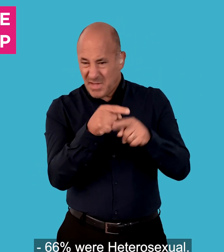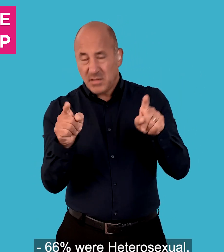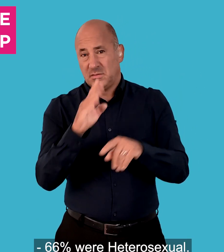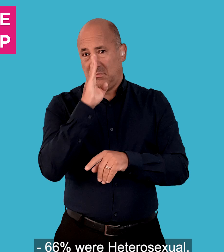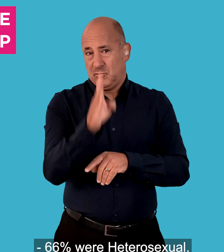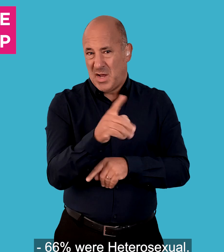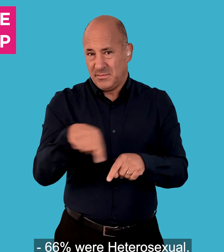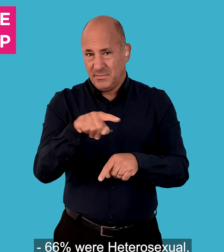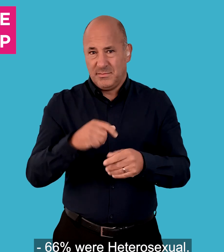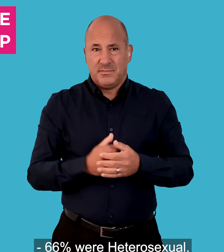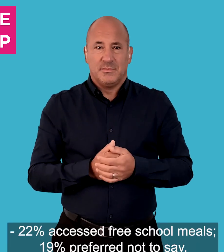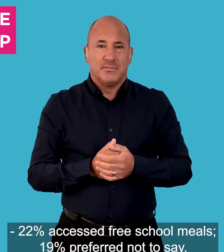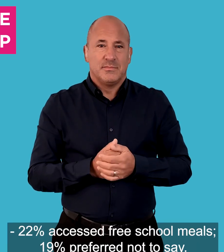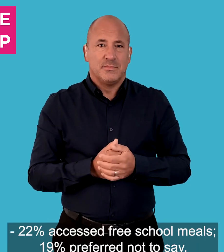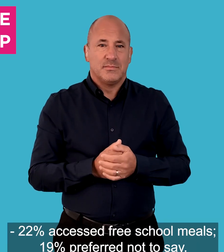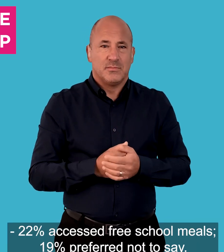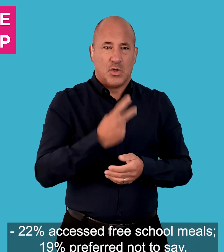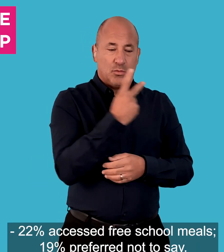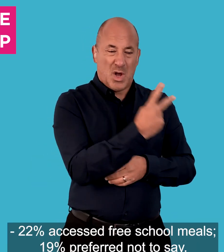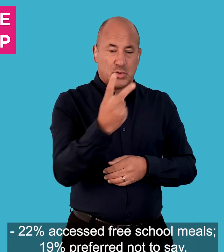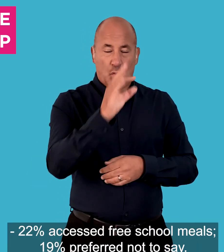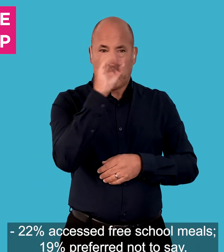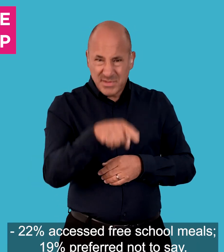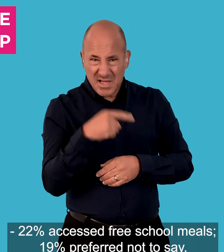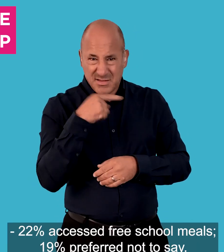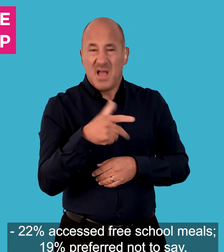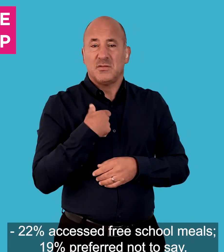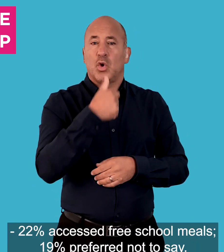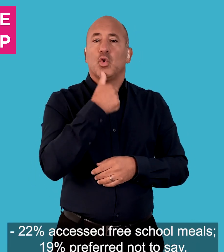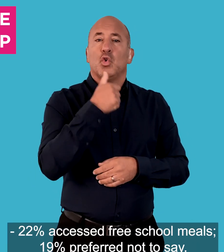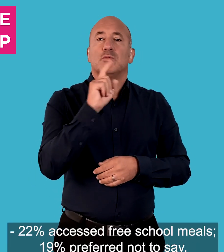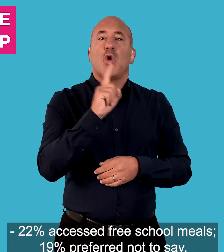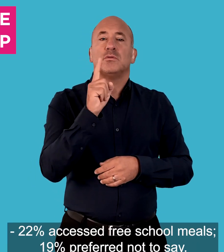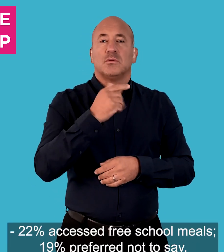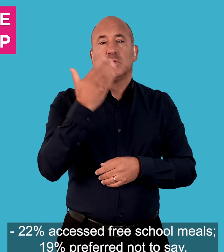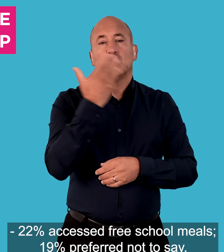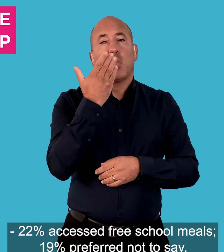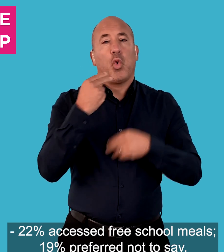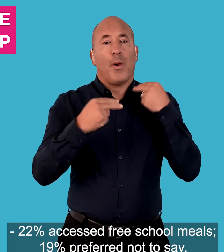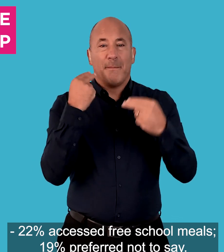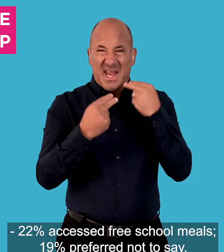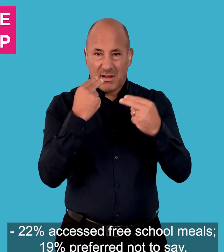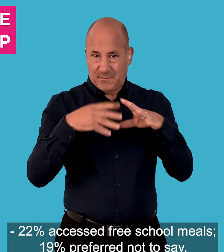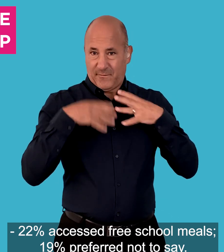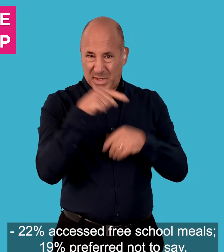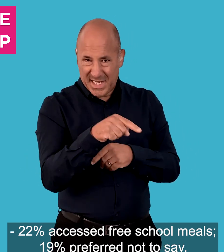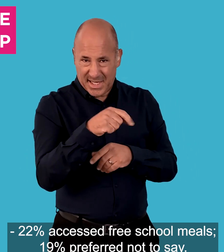66% were heterosexual. 22% accessed free school meals, 19% preferred not to say.